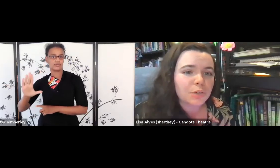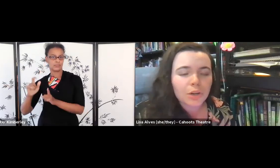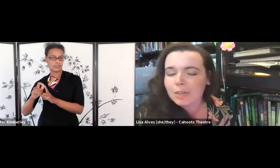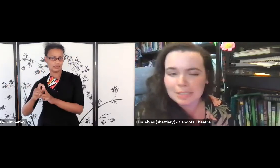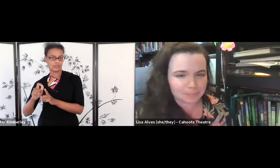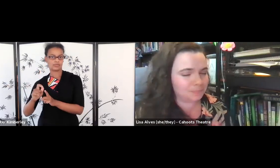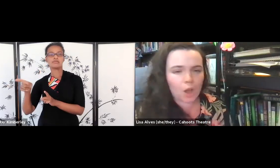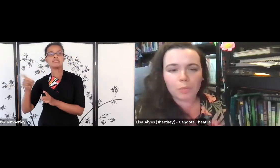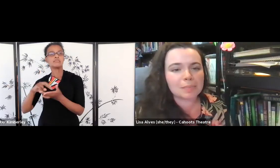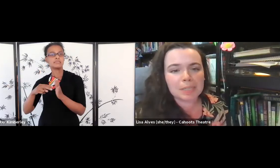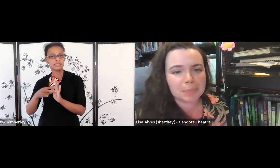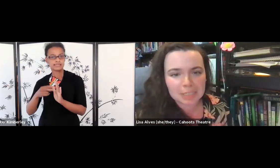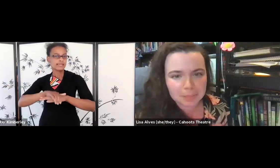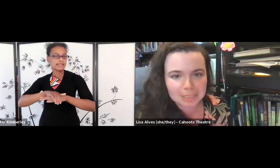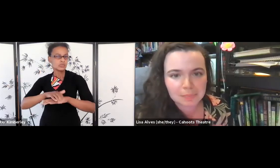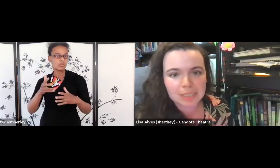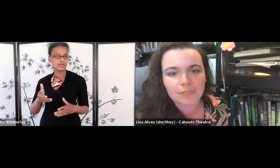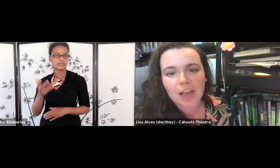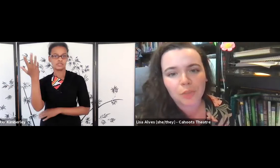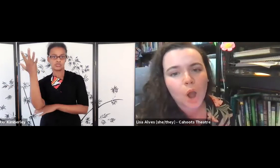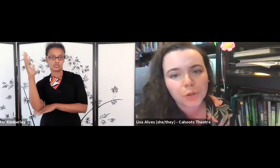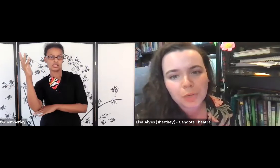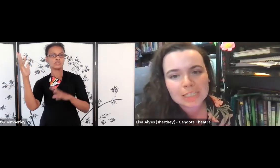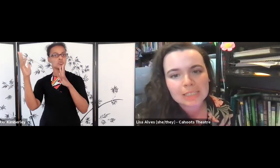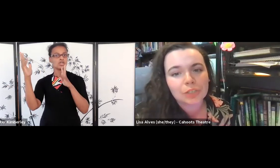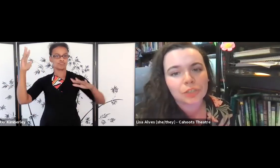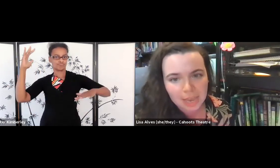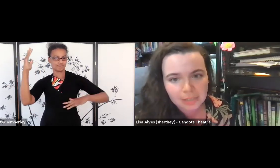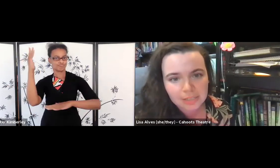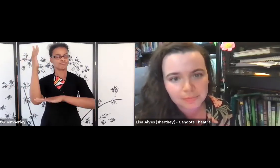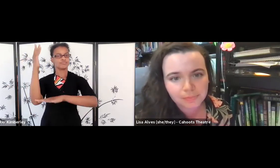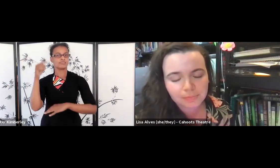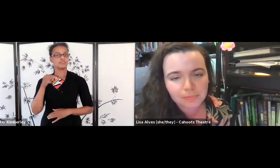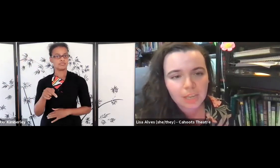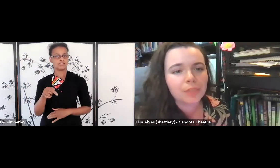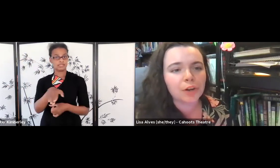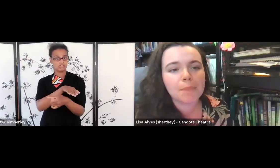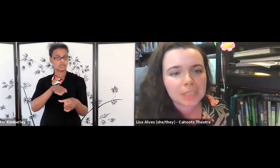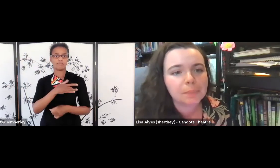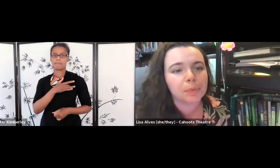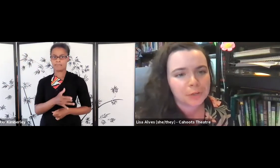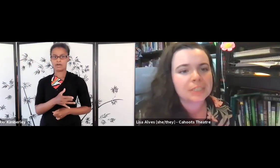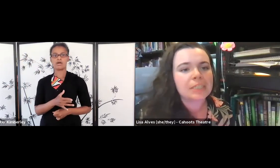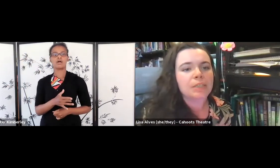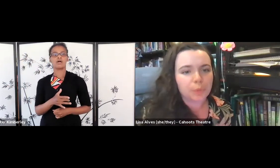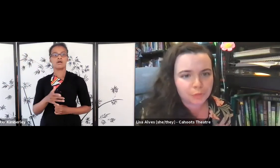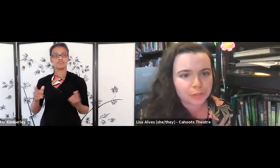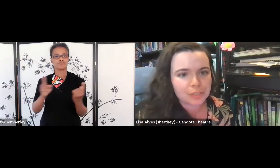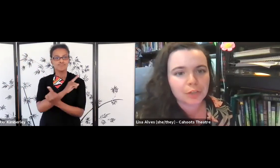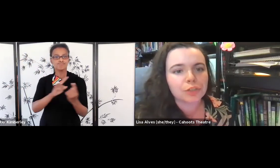Dugaranto has always been a meeting place because of how the waterways intersect. And there are many buried rivers under the